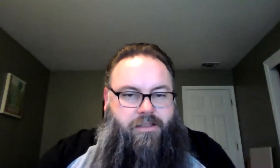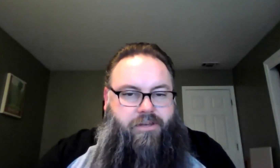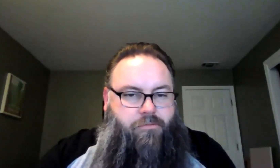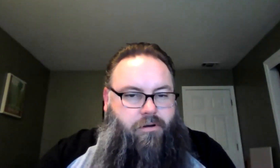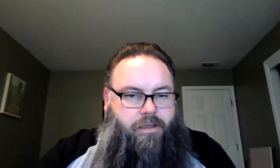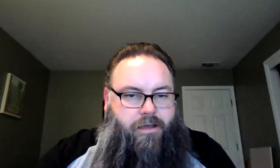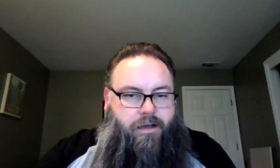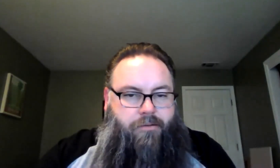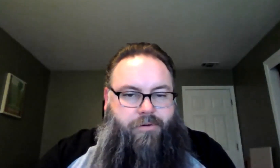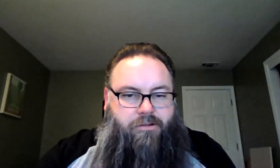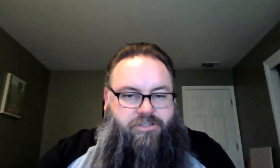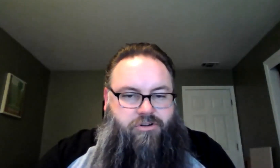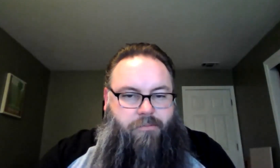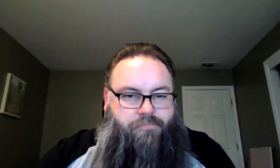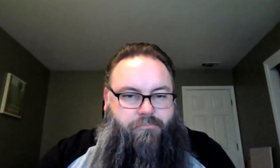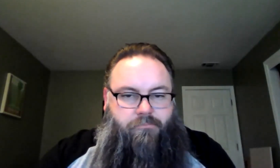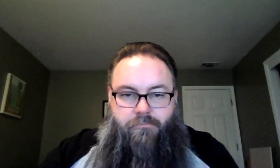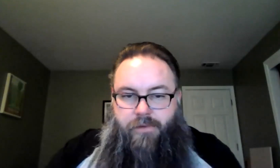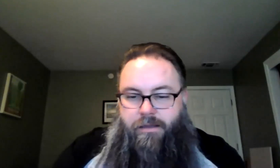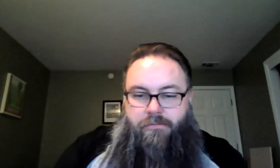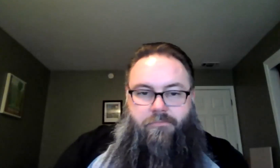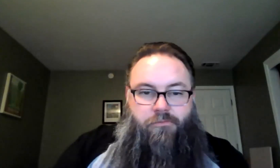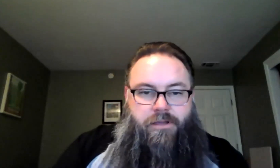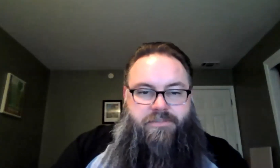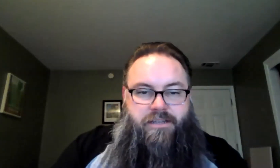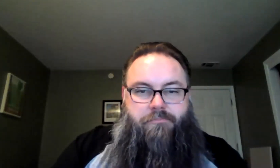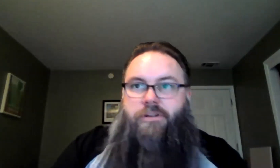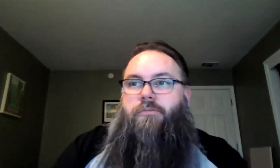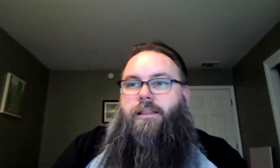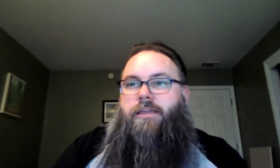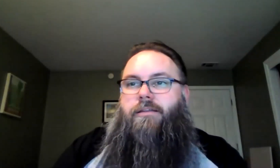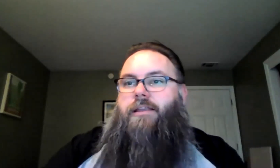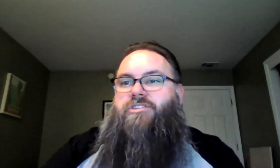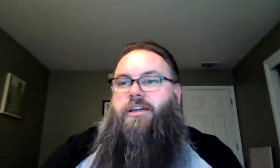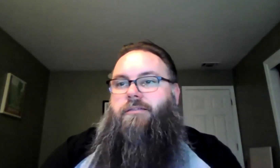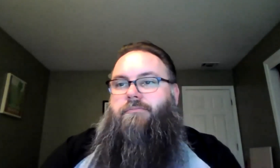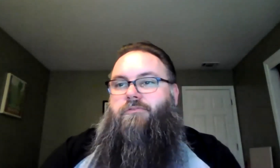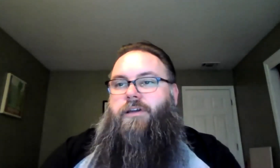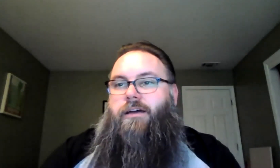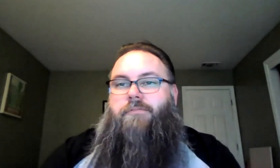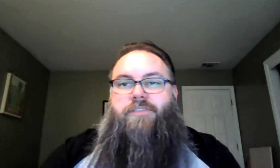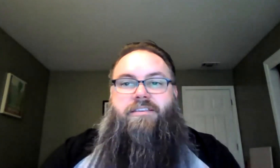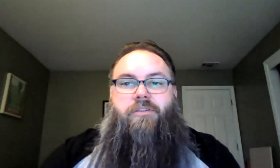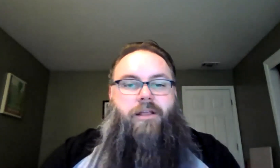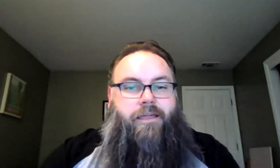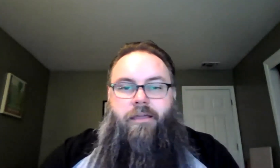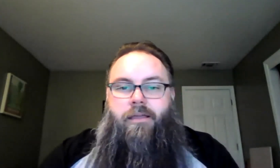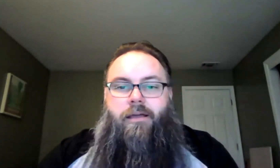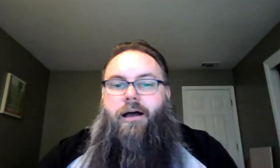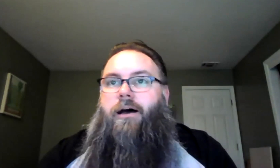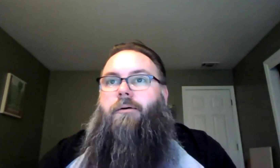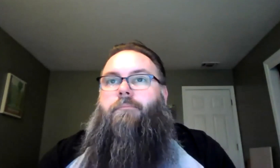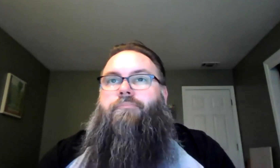California Community Living Network, but I'll just drop. Hopefully, I'm putting the right link in. I didn't even check it. We'll find out if they sent me the right